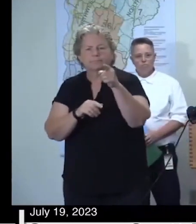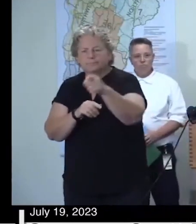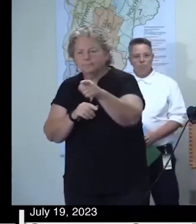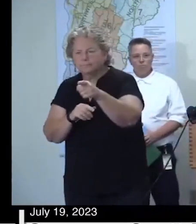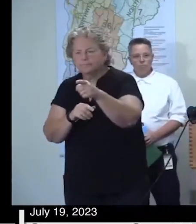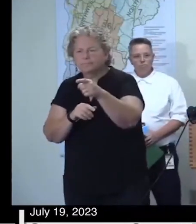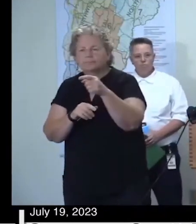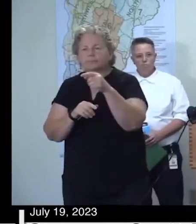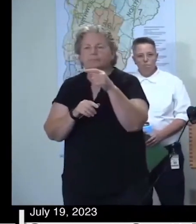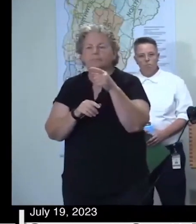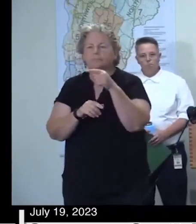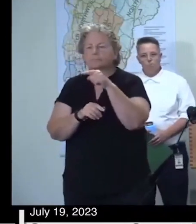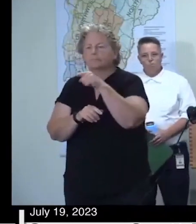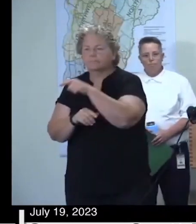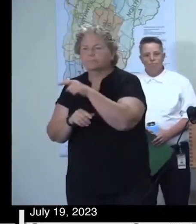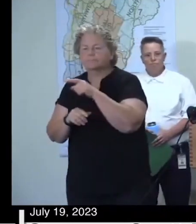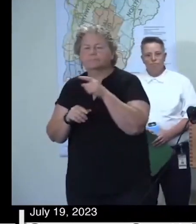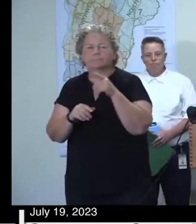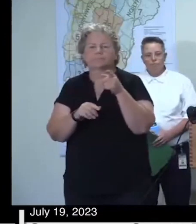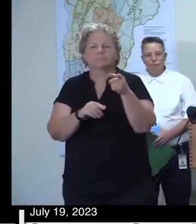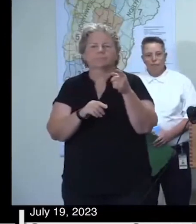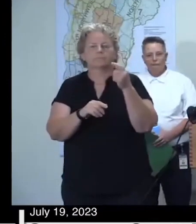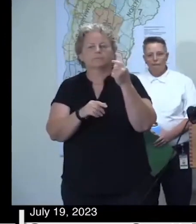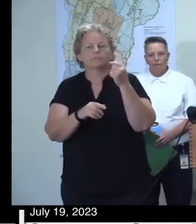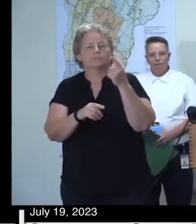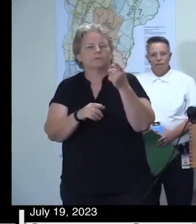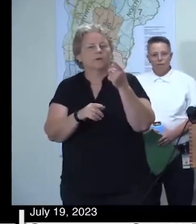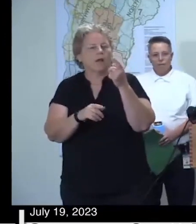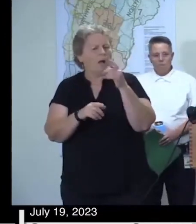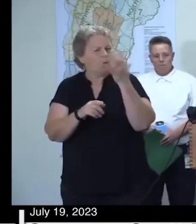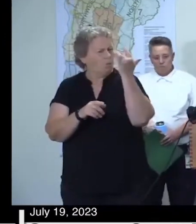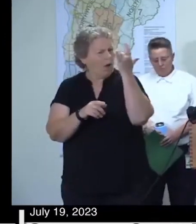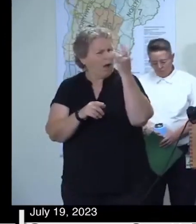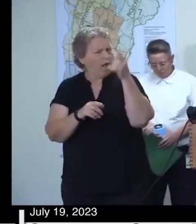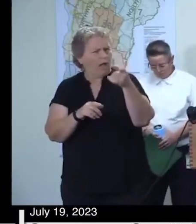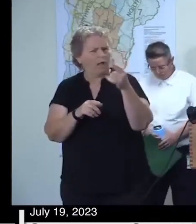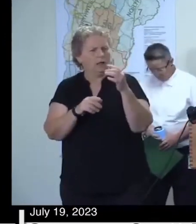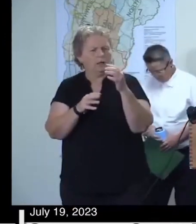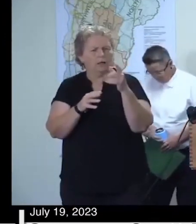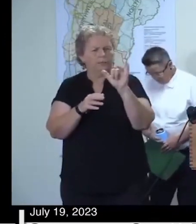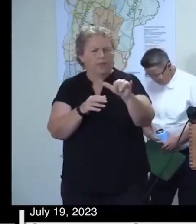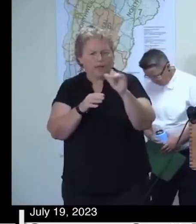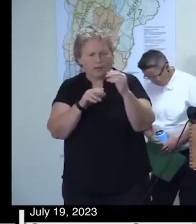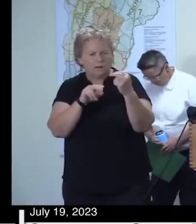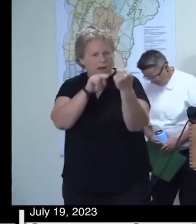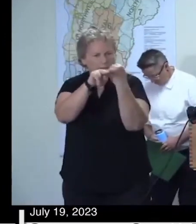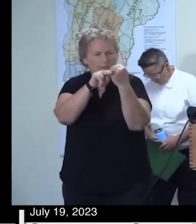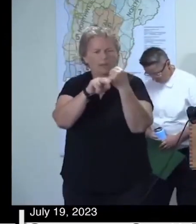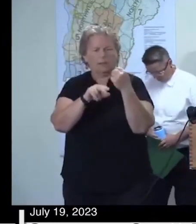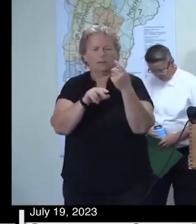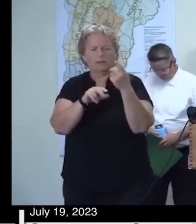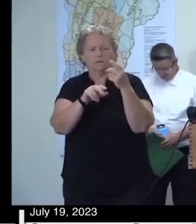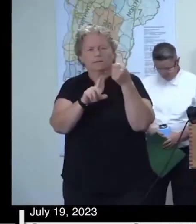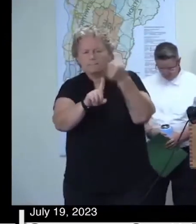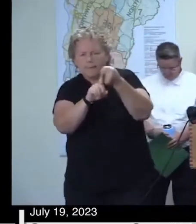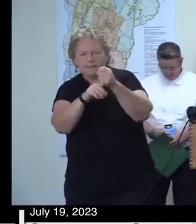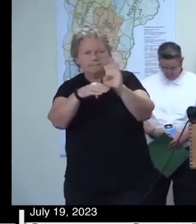businesses. So it was clear to see the governor's focus was on the long view. Not only do we need to recover from the